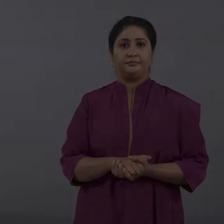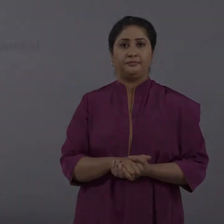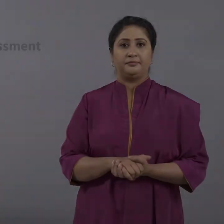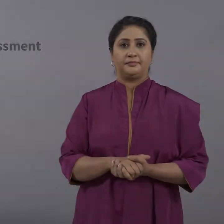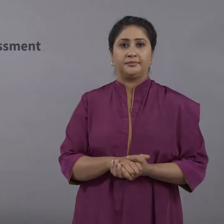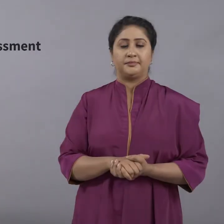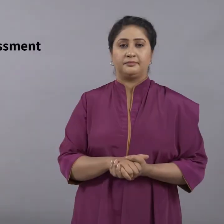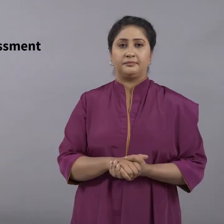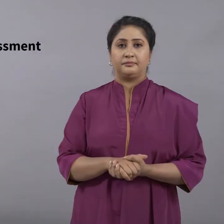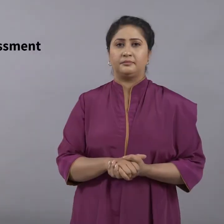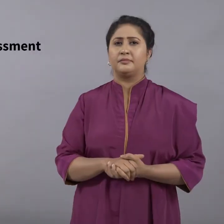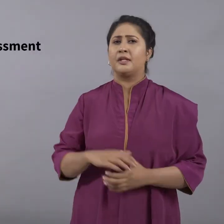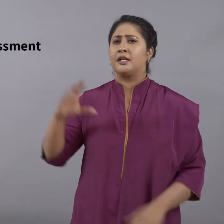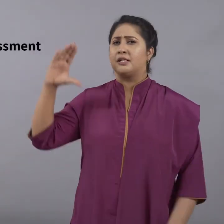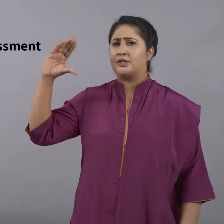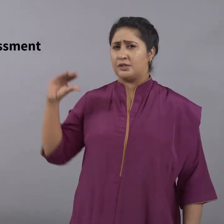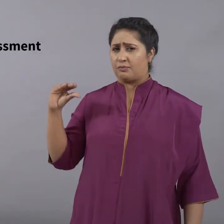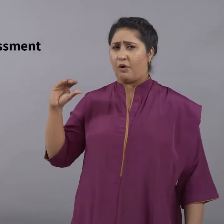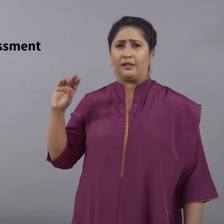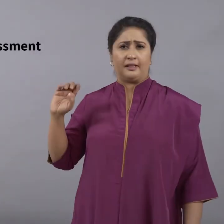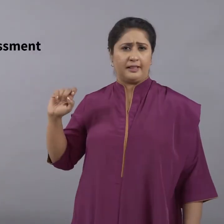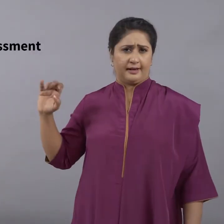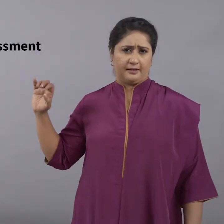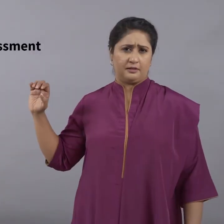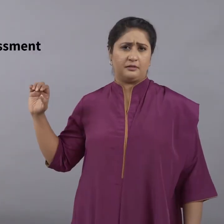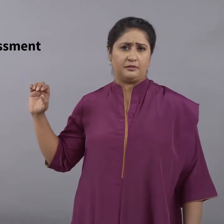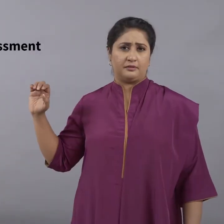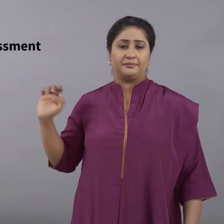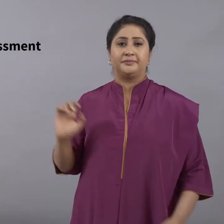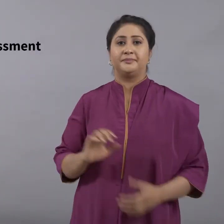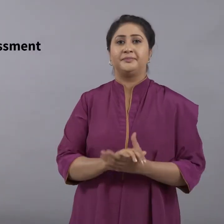English competency assessment, small letters.